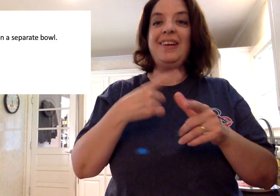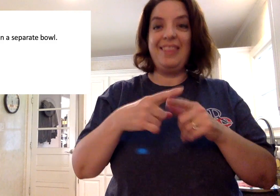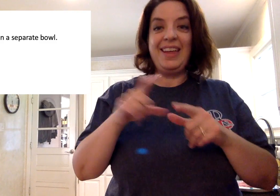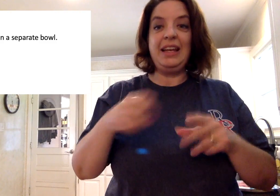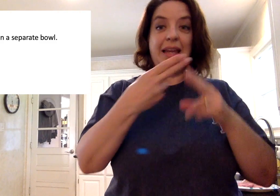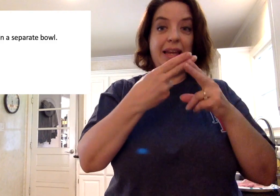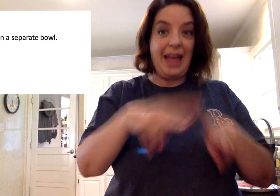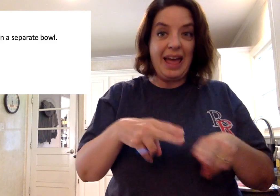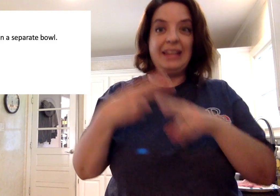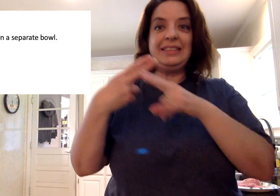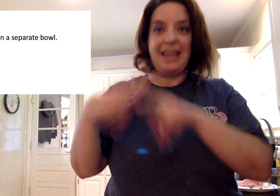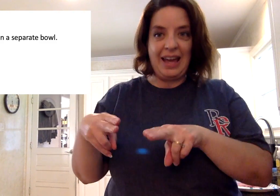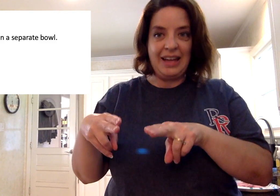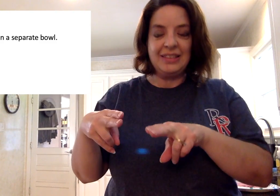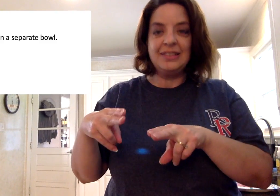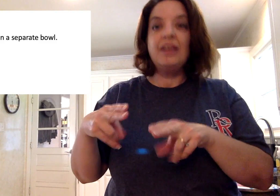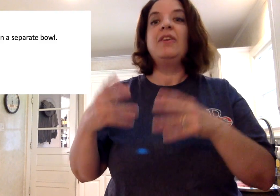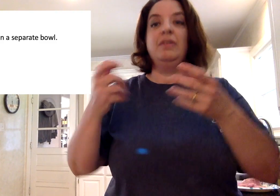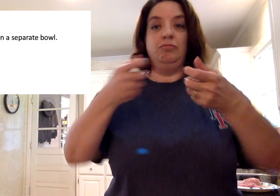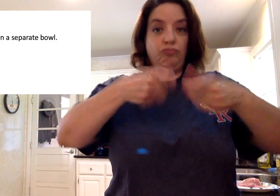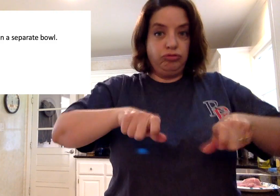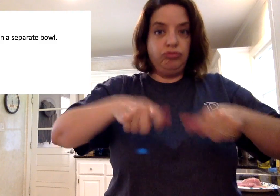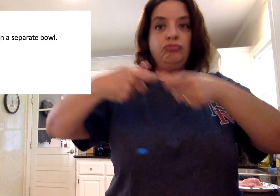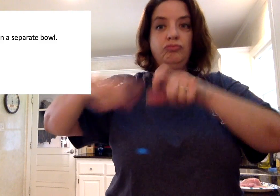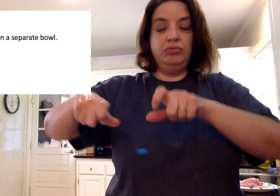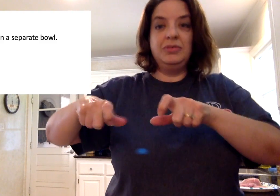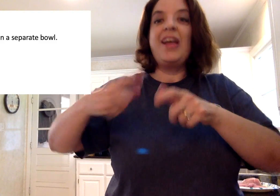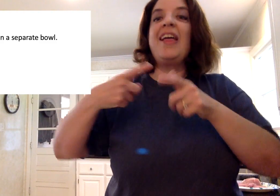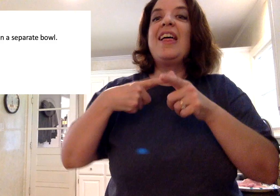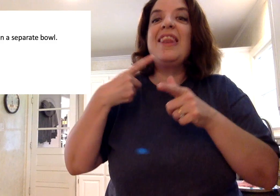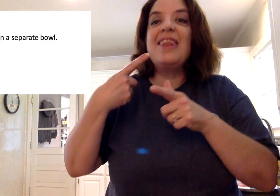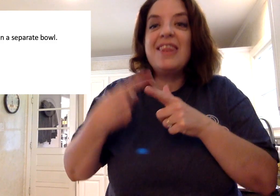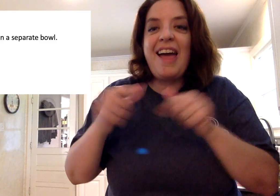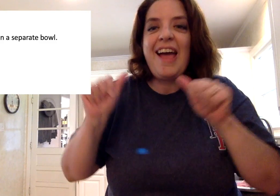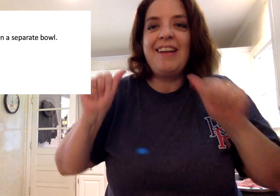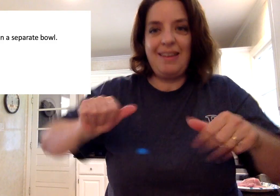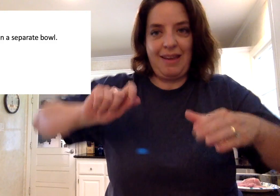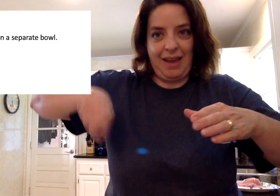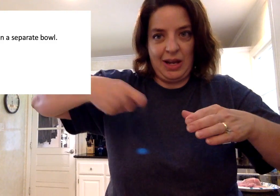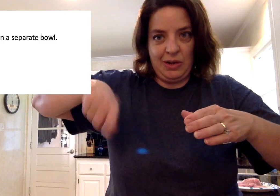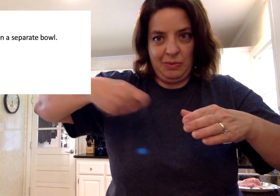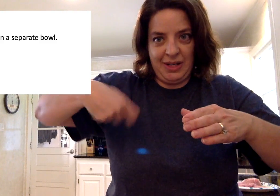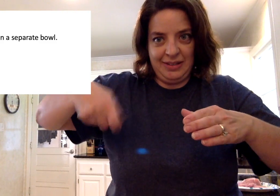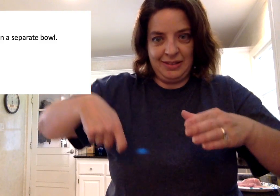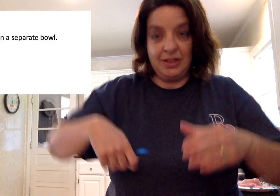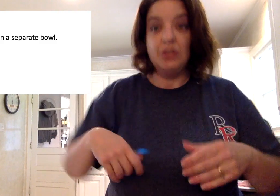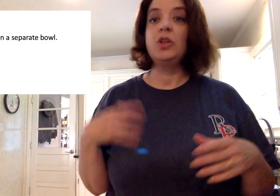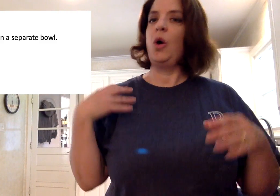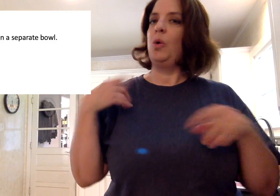bowl, and then I need the 2 eggs, and I break them in the bowl, and then I can whisk them.